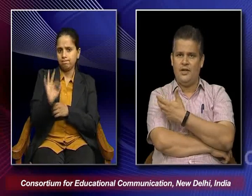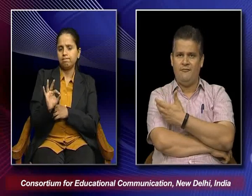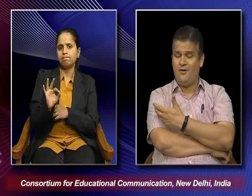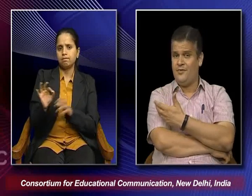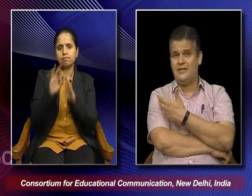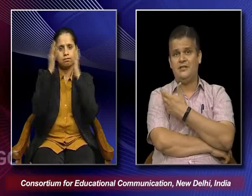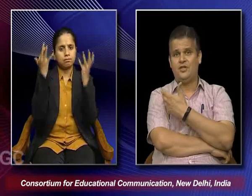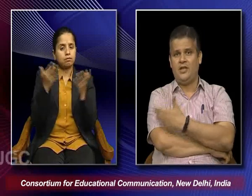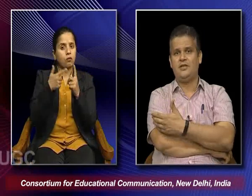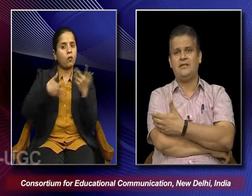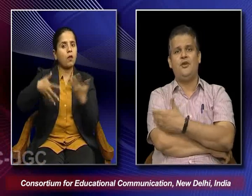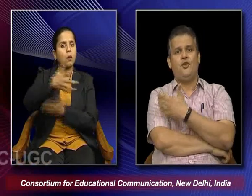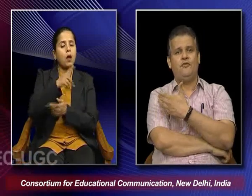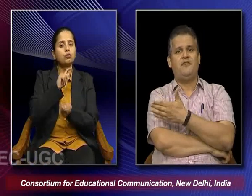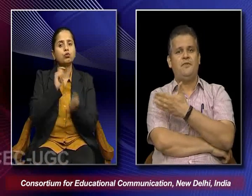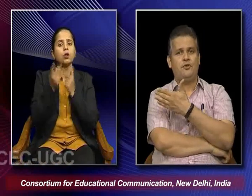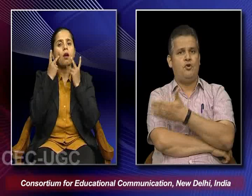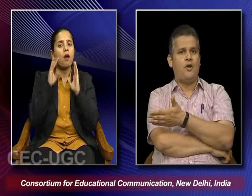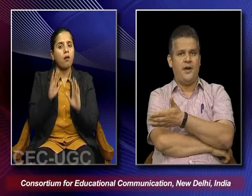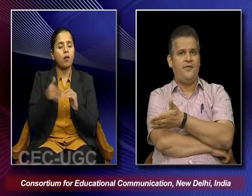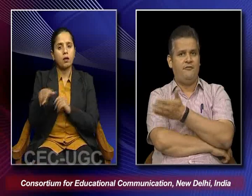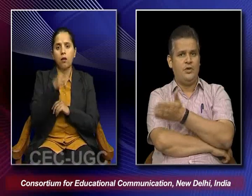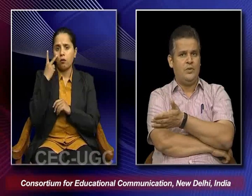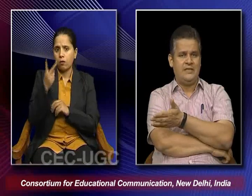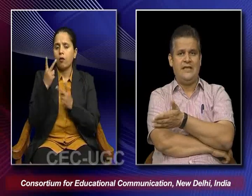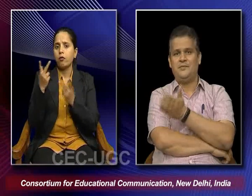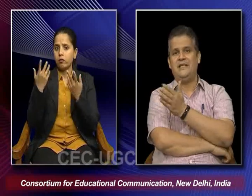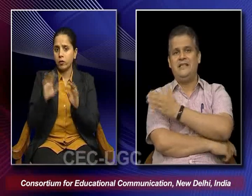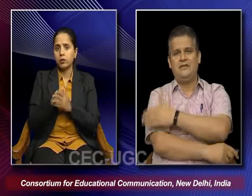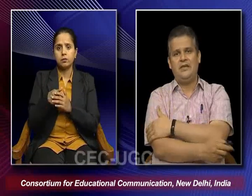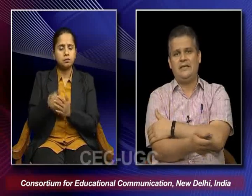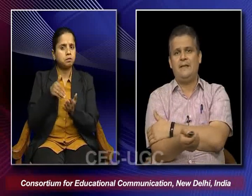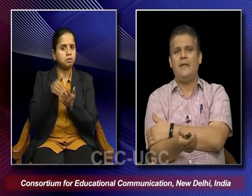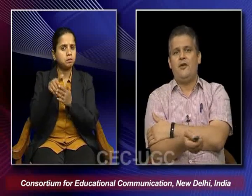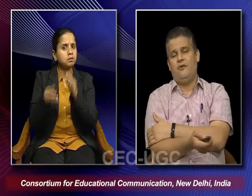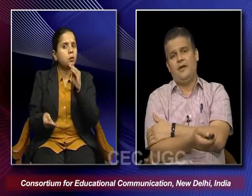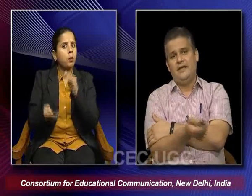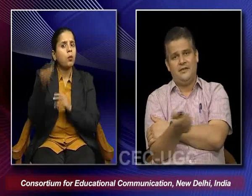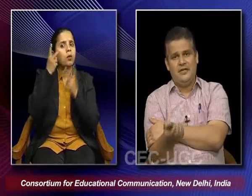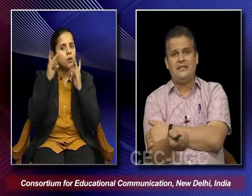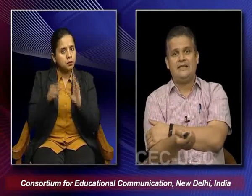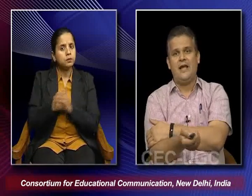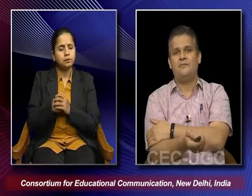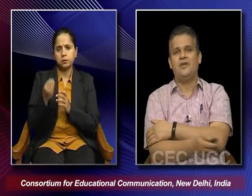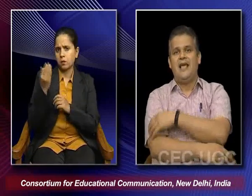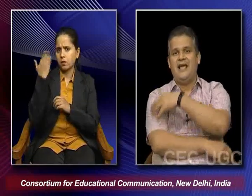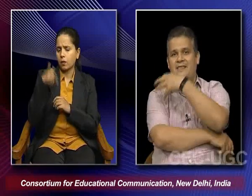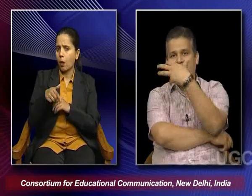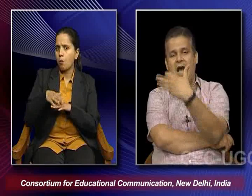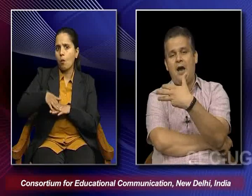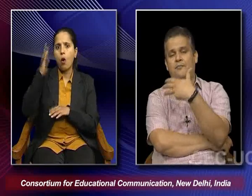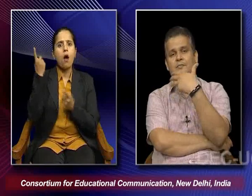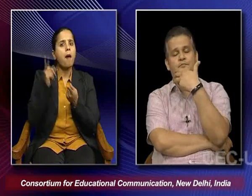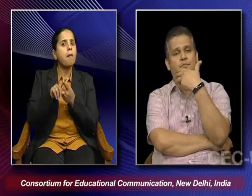global environmental changes which have been recorded, and their frequency has been increasing in the recent times, and